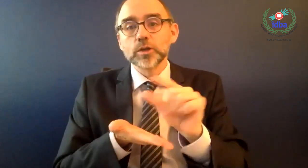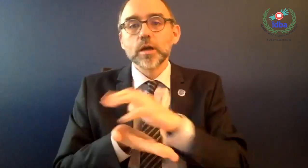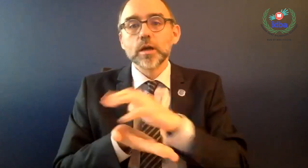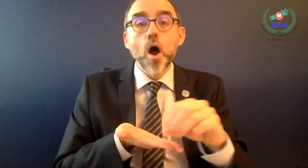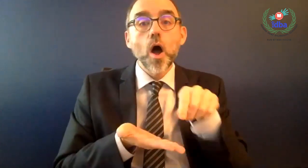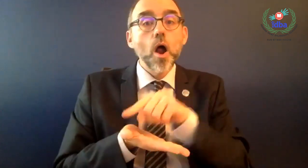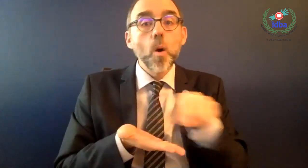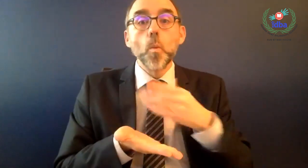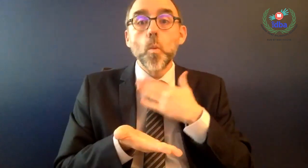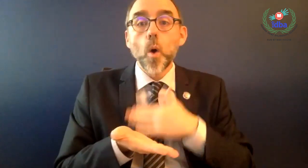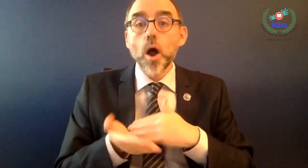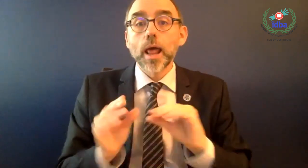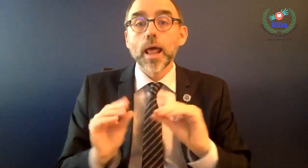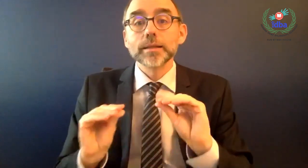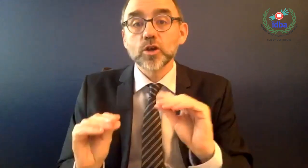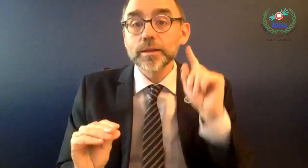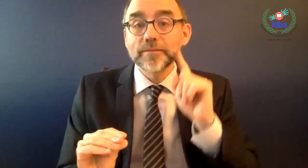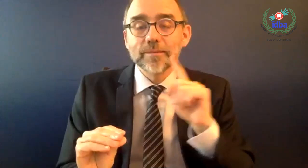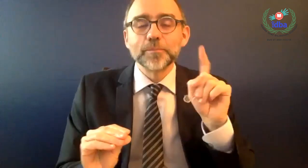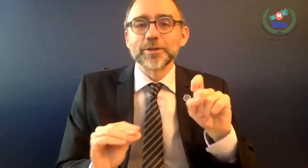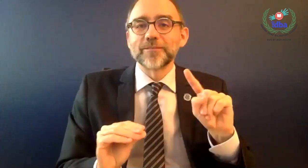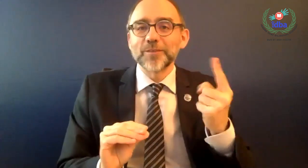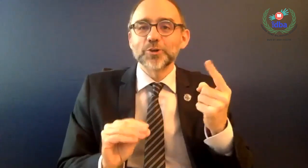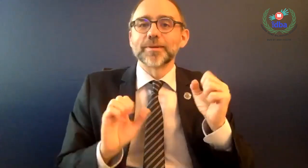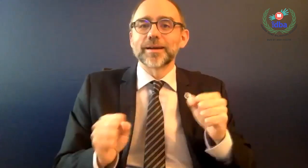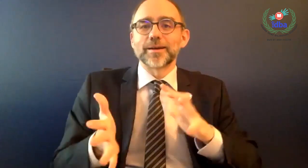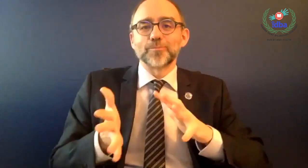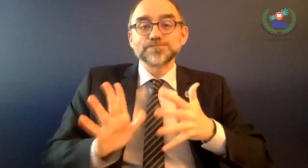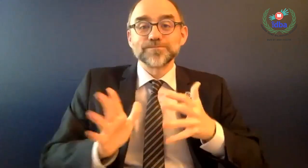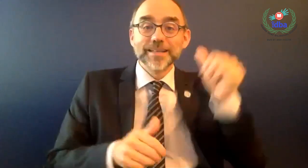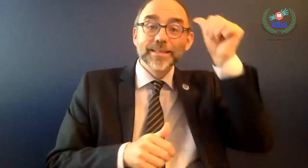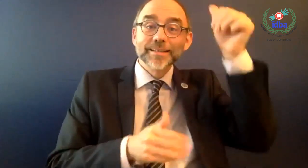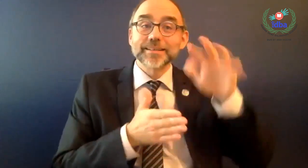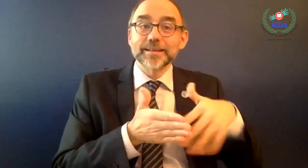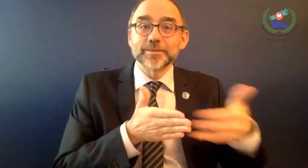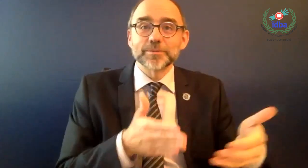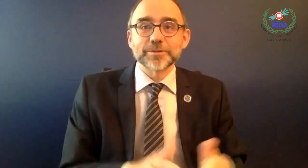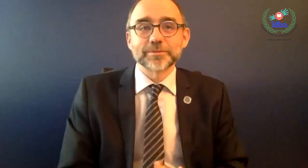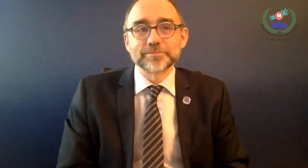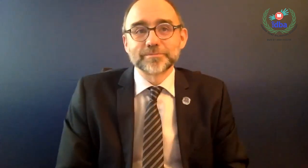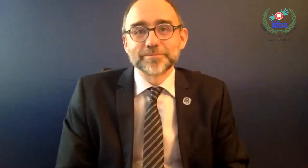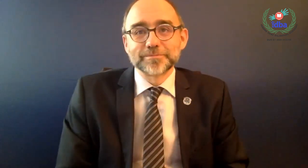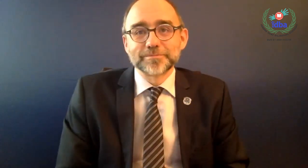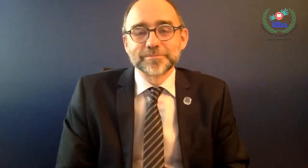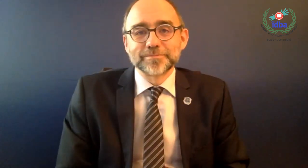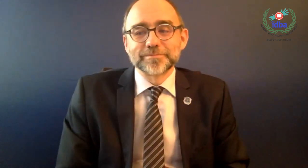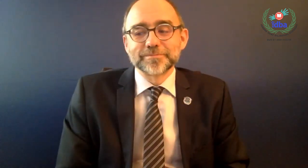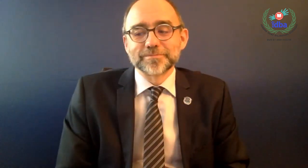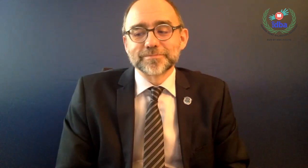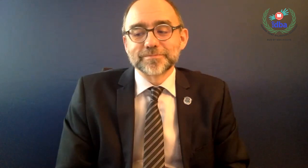our responsibility, the government's responsibility, or the policies have to be changed and should be